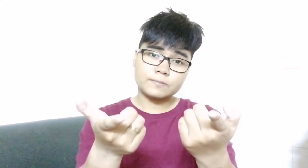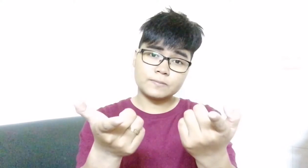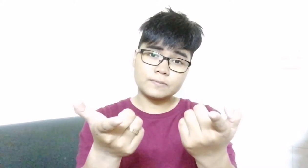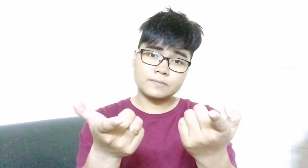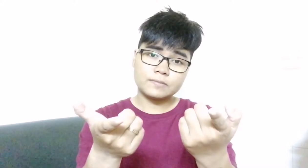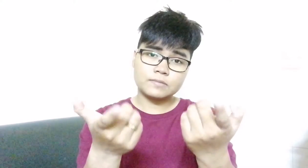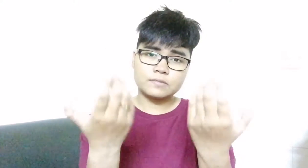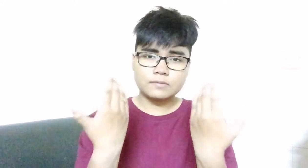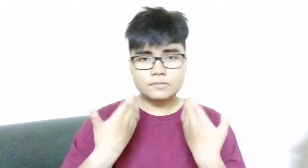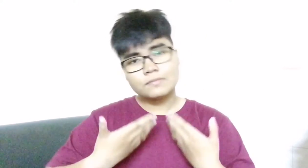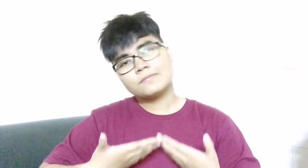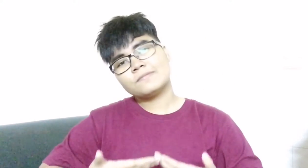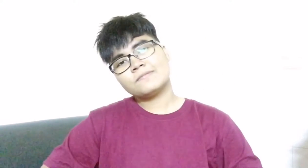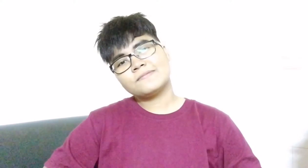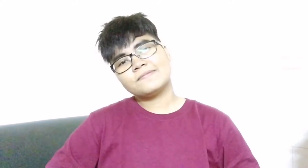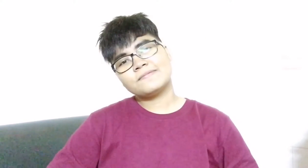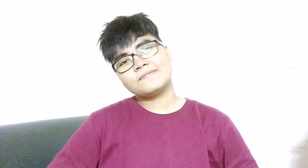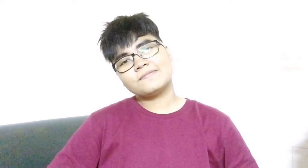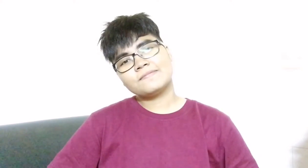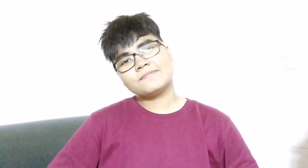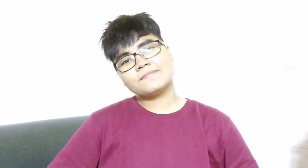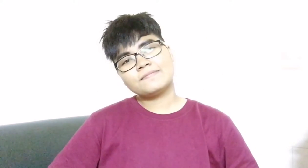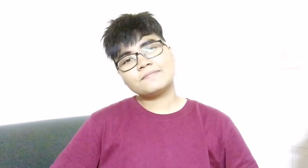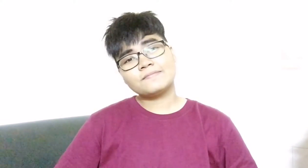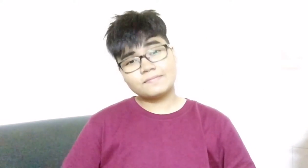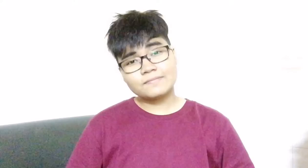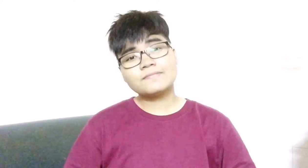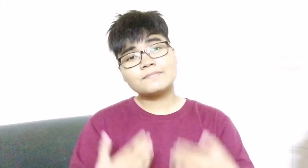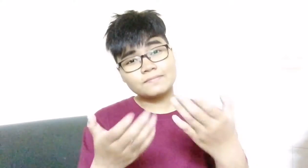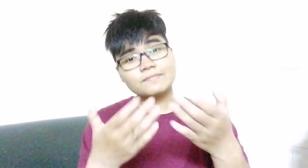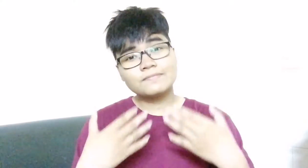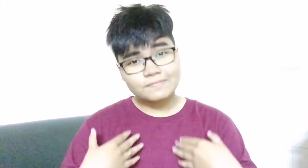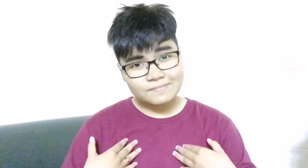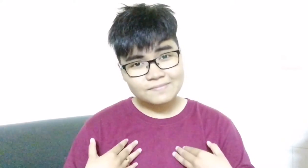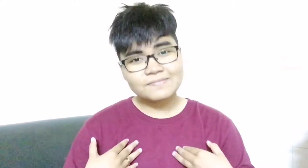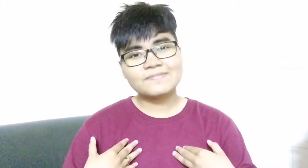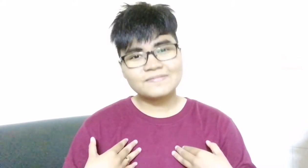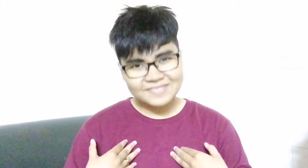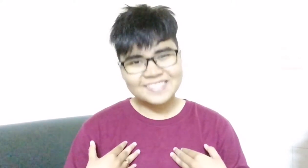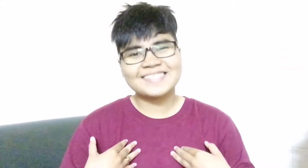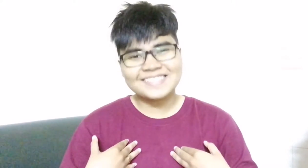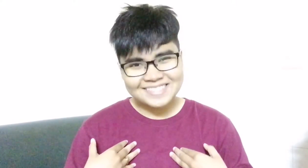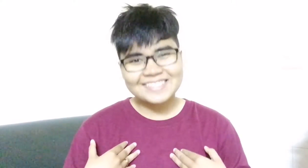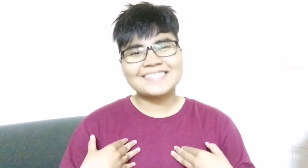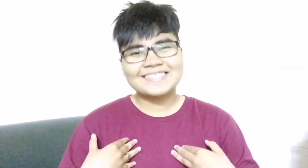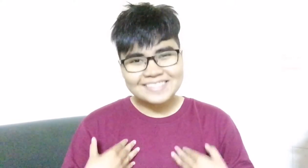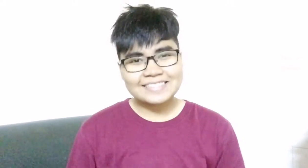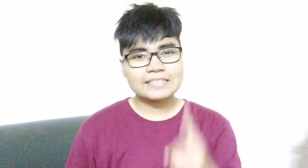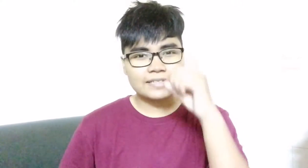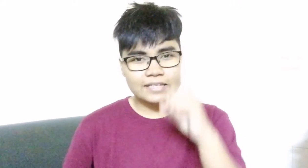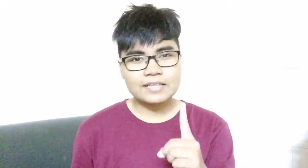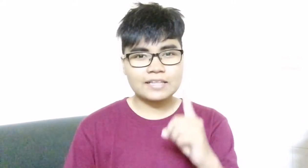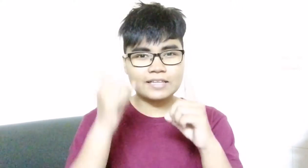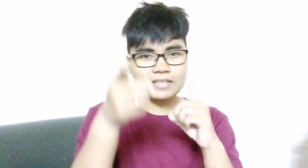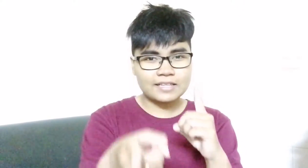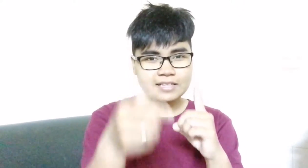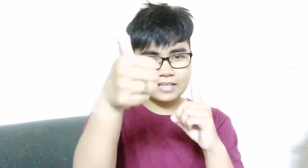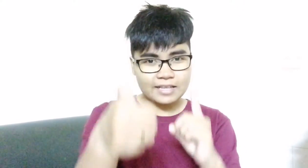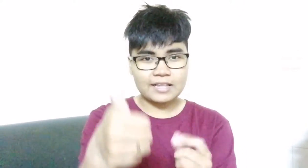You and I, you and I are meant to be I'm the one for you, you're the one